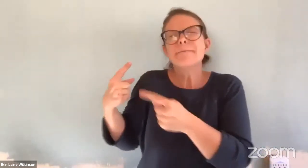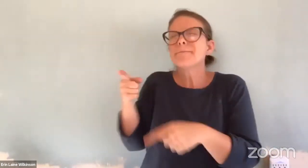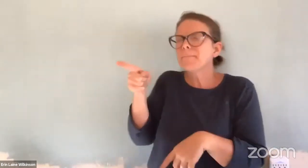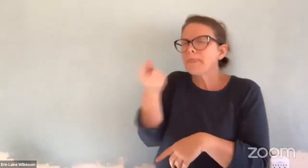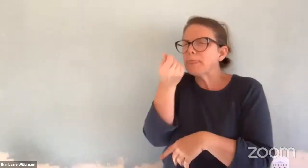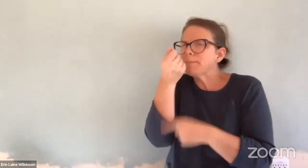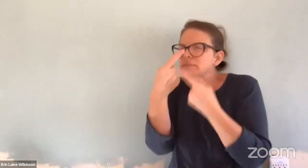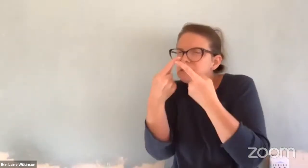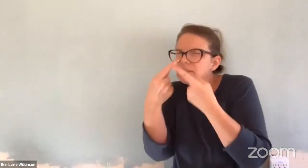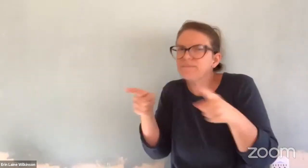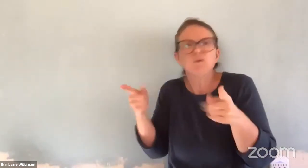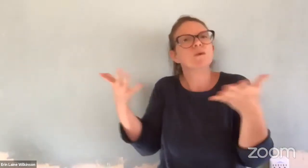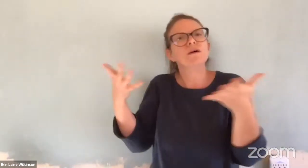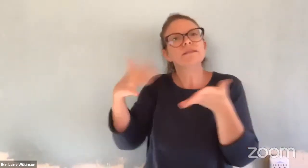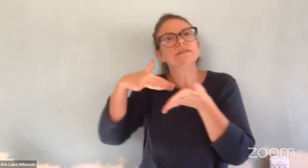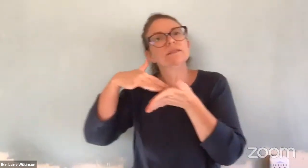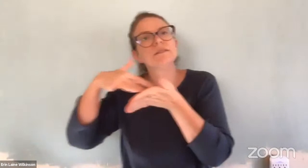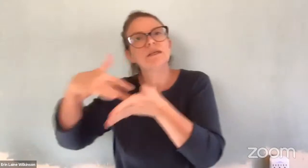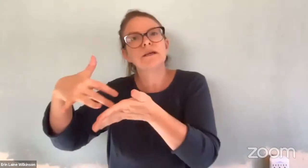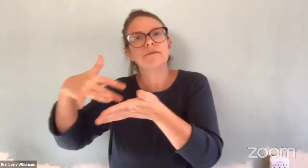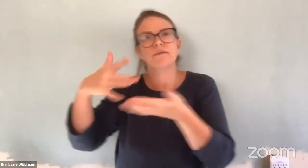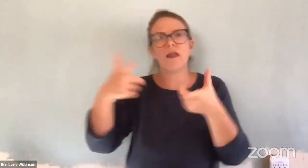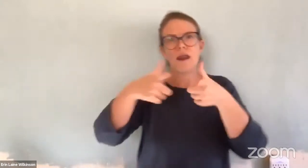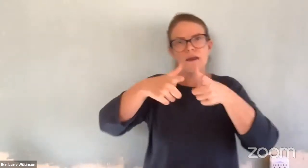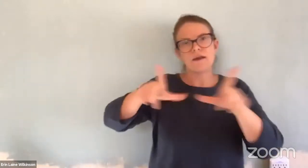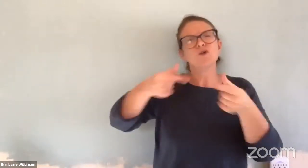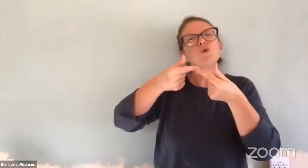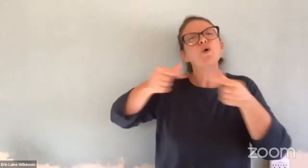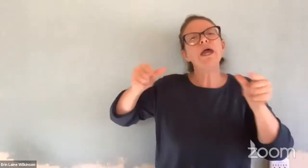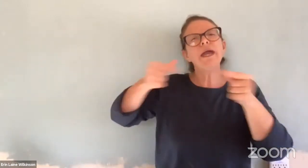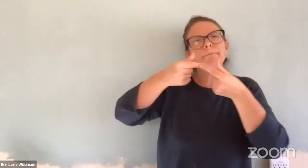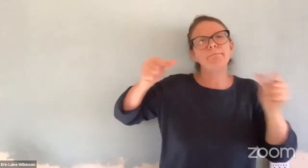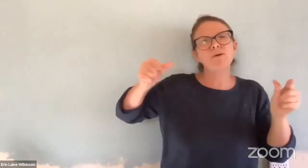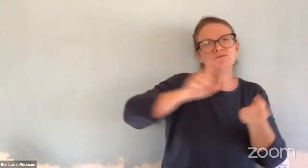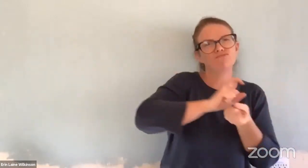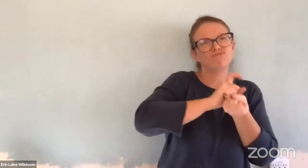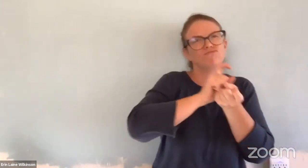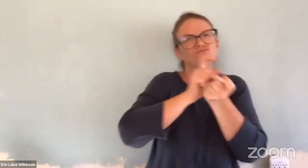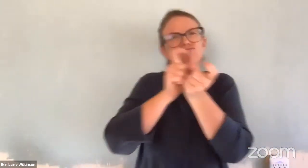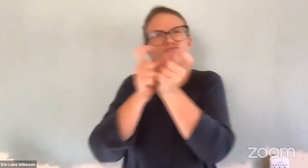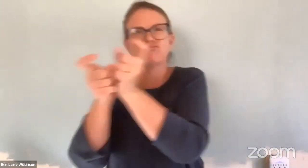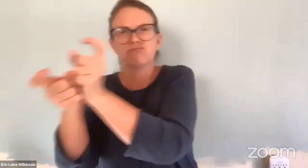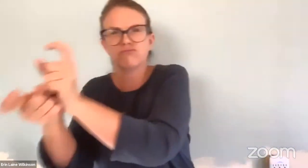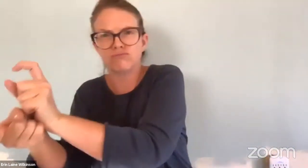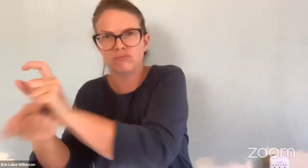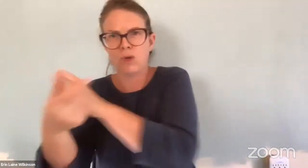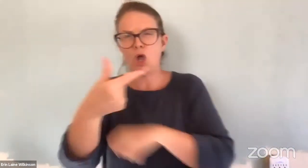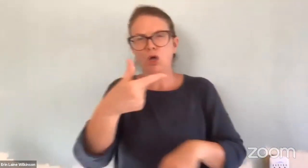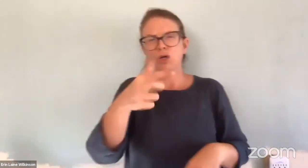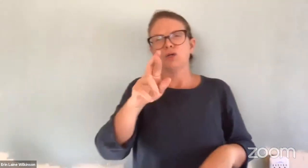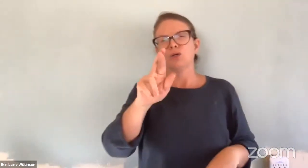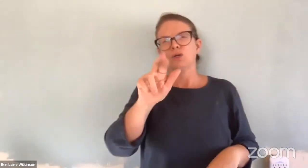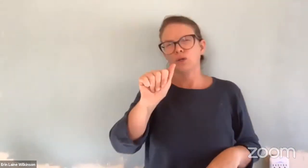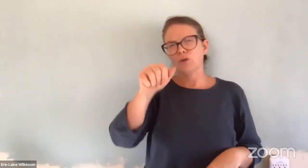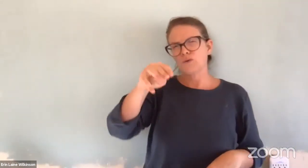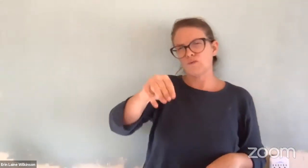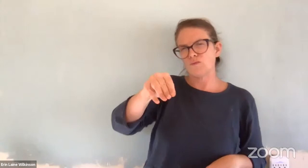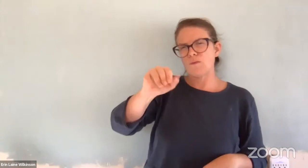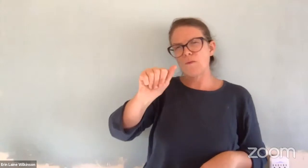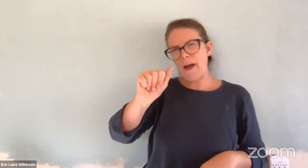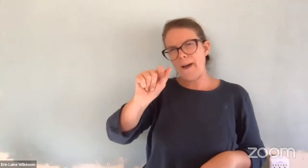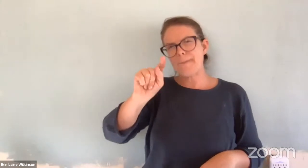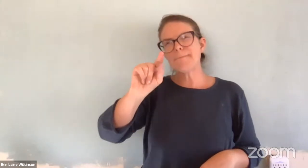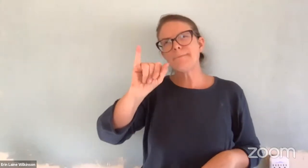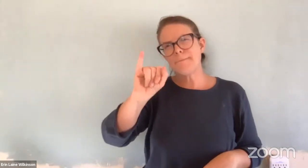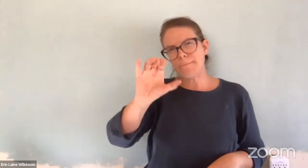I do know that there's been work ongoing, but I think it's a little bit different because this was study of how language, the grammars within